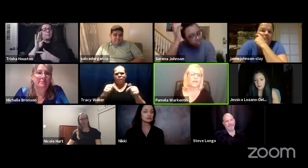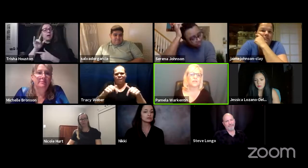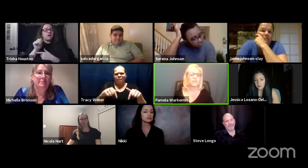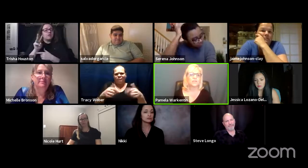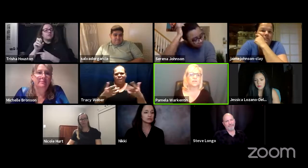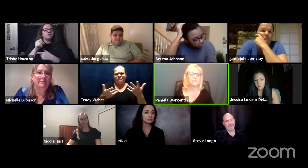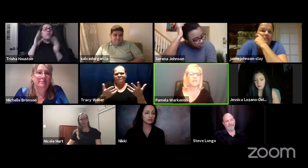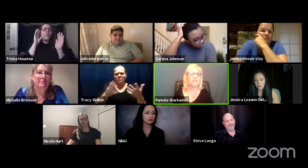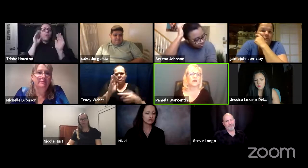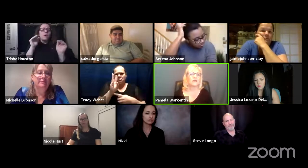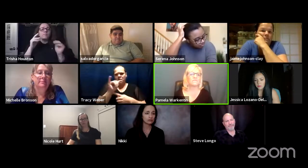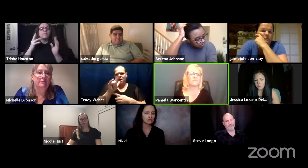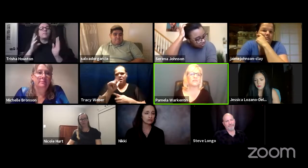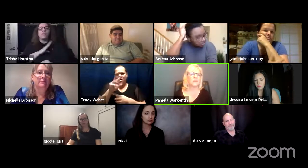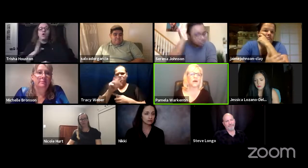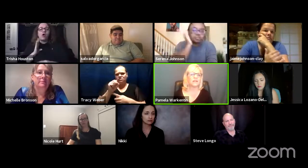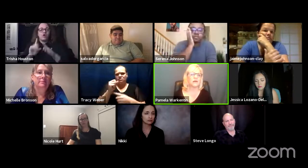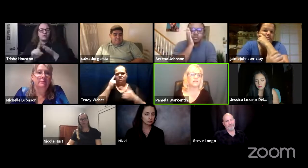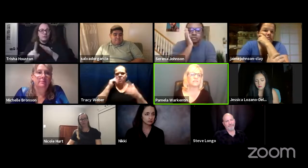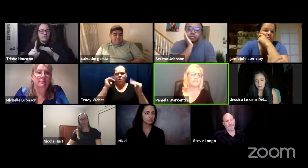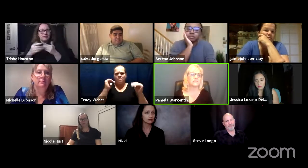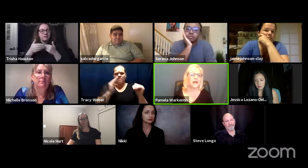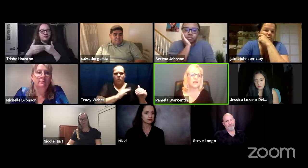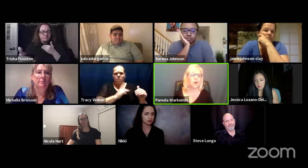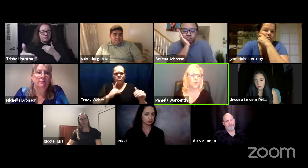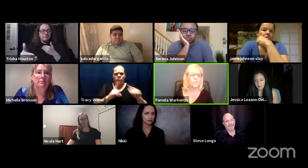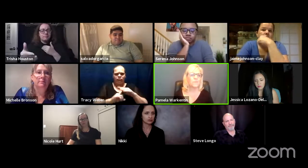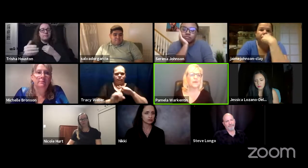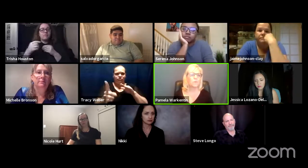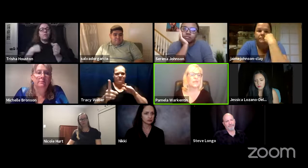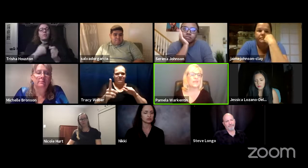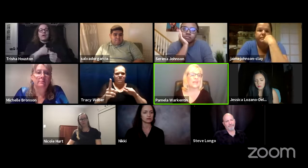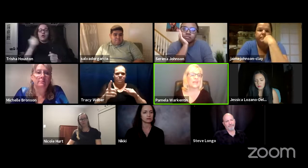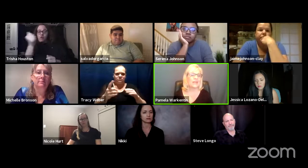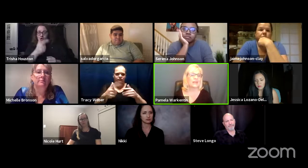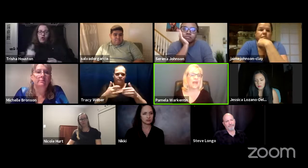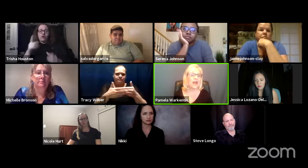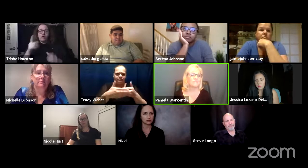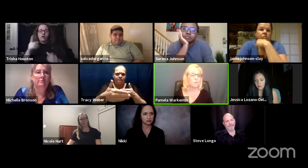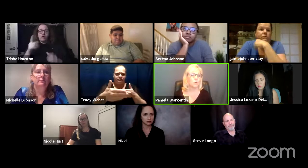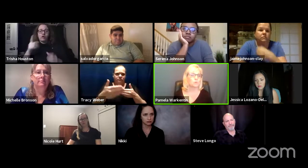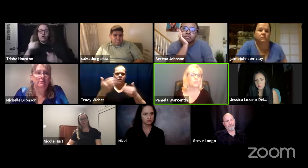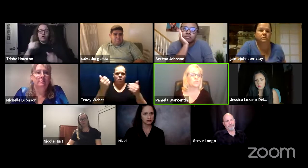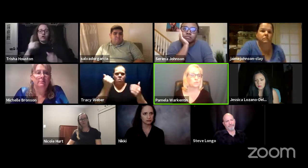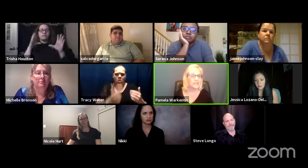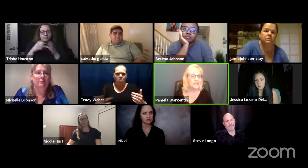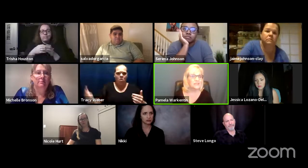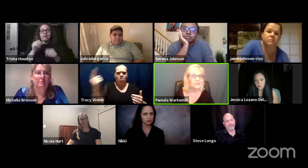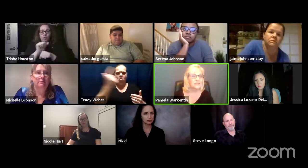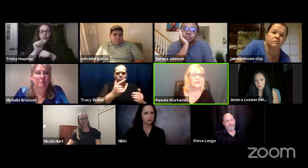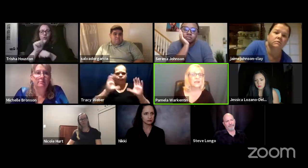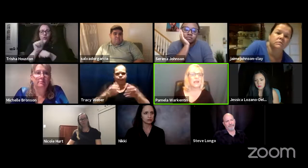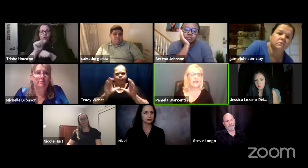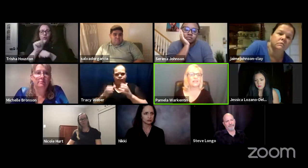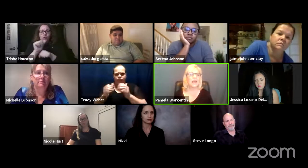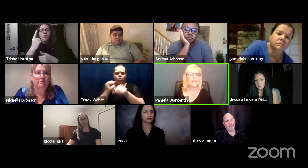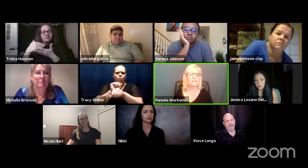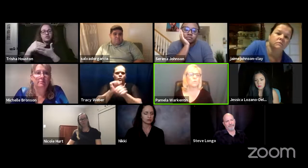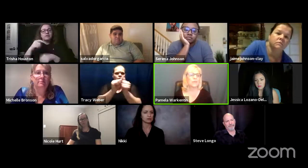In terms of the bylaws, it's my hope that we can have a board retreat and that we